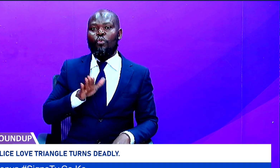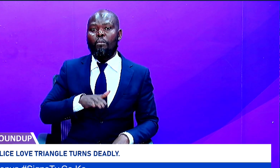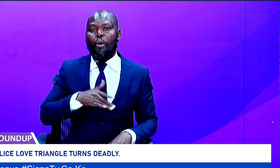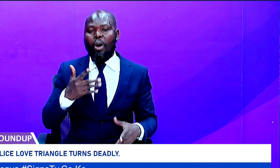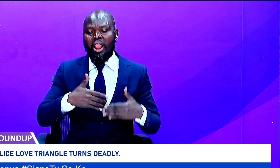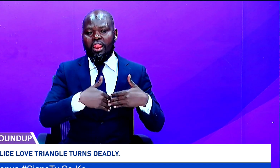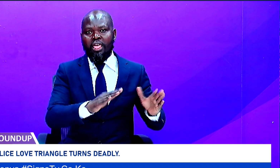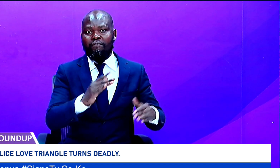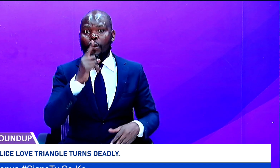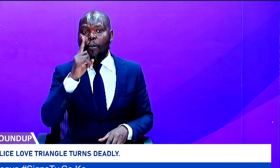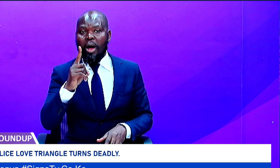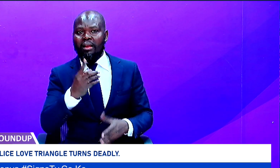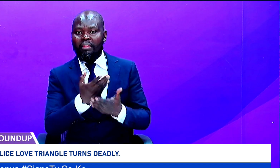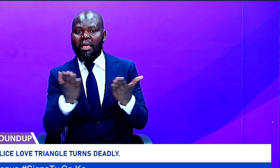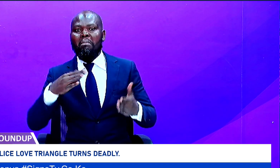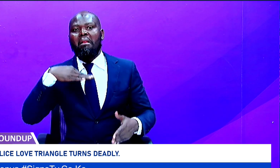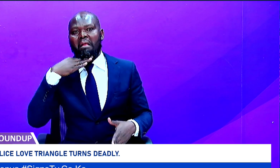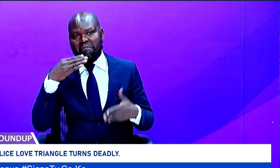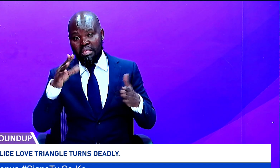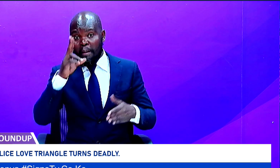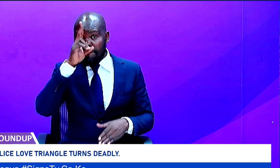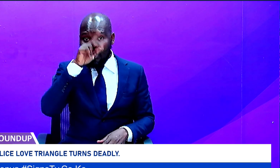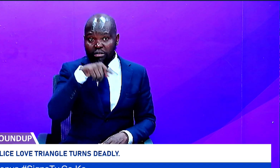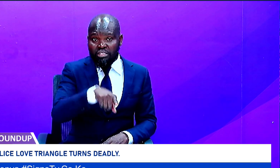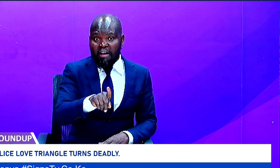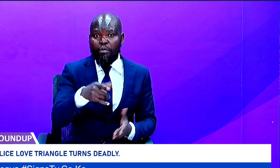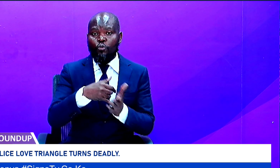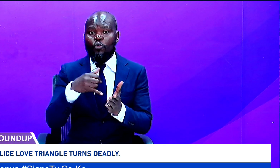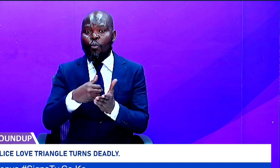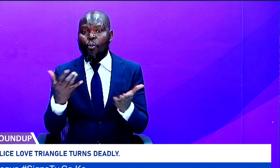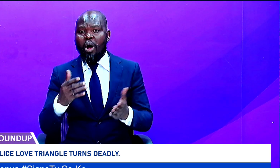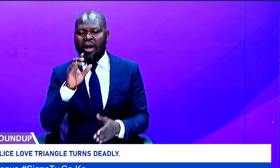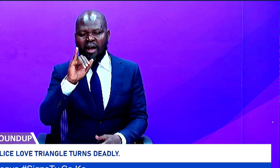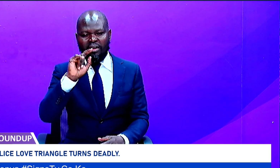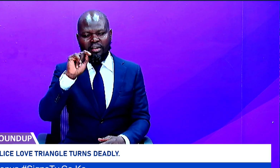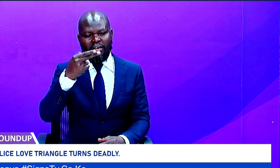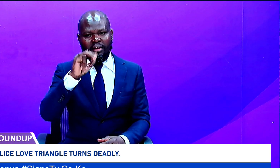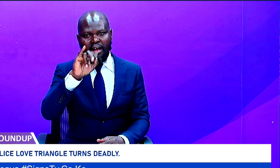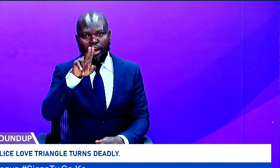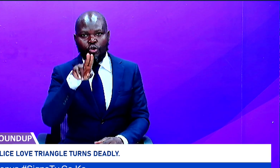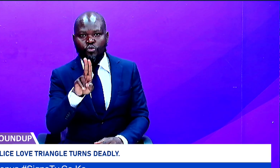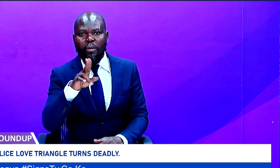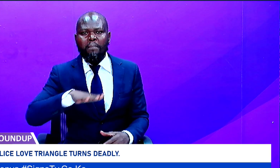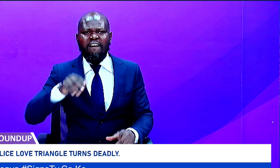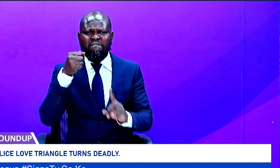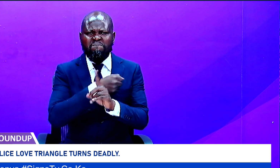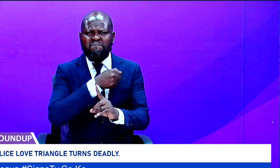has left one of them dead. The police constable, Manasseh